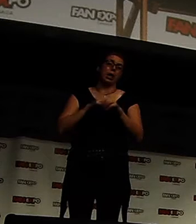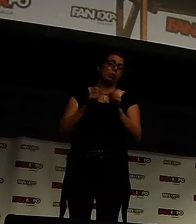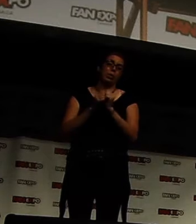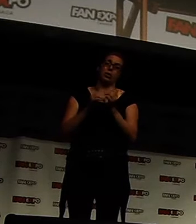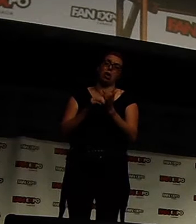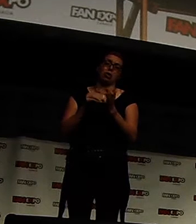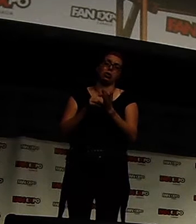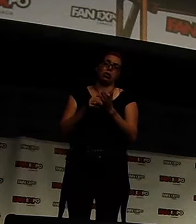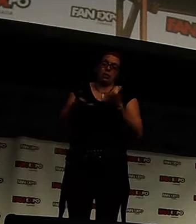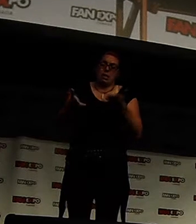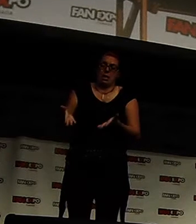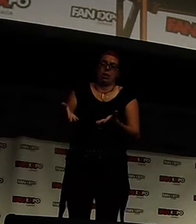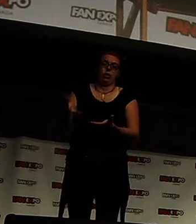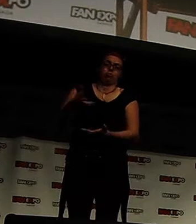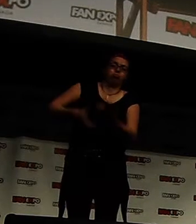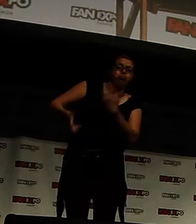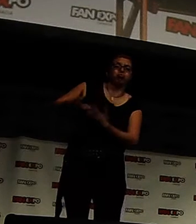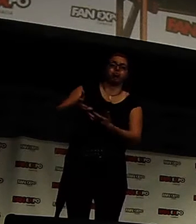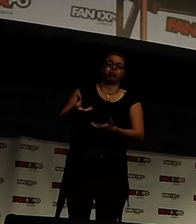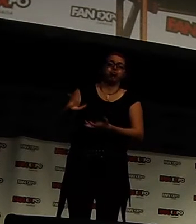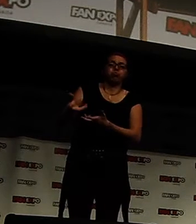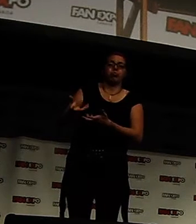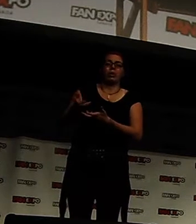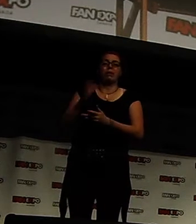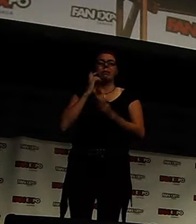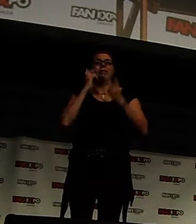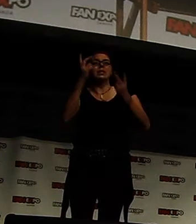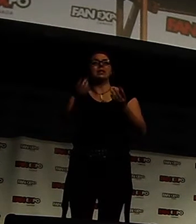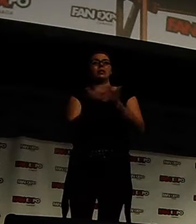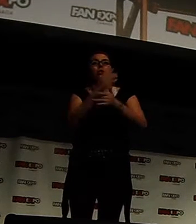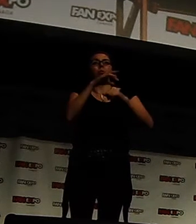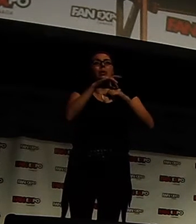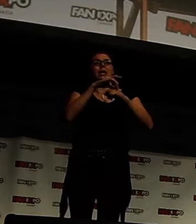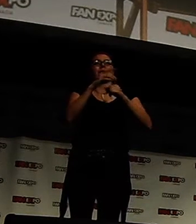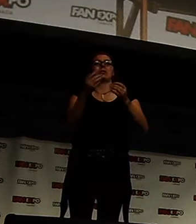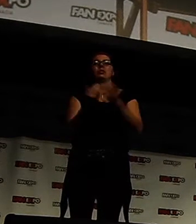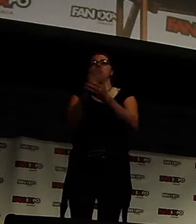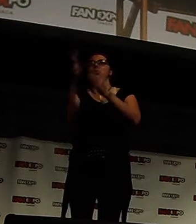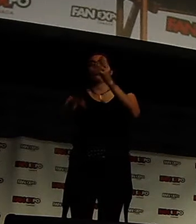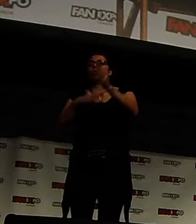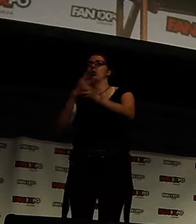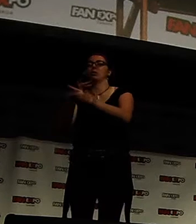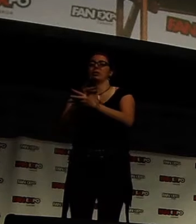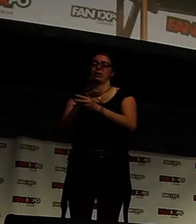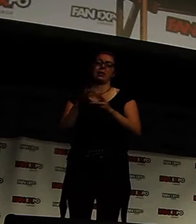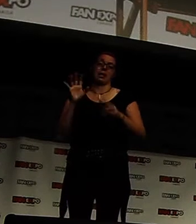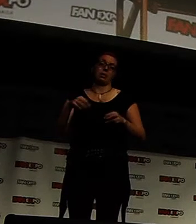is what I love. Just going to new planets and new worlds and keep adventuring.